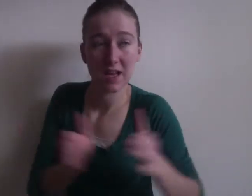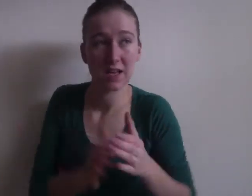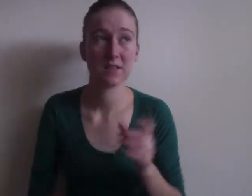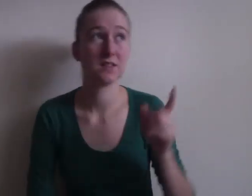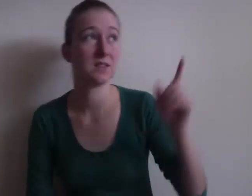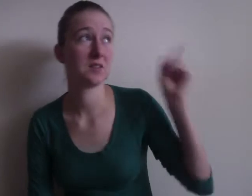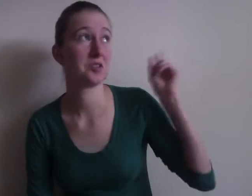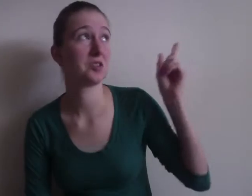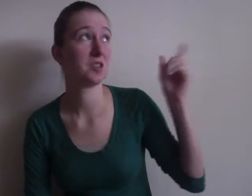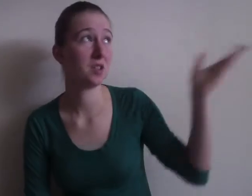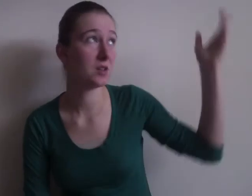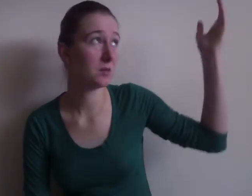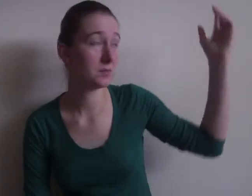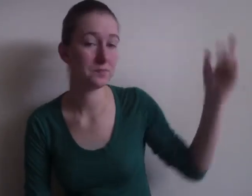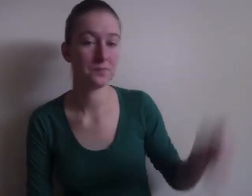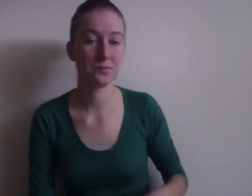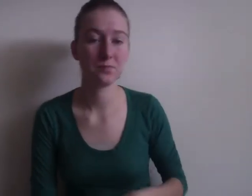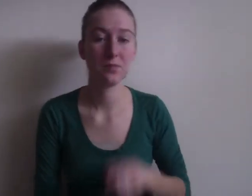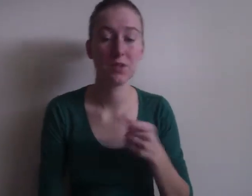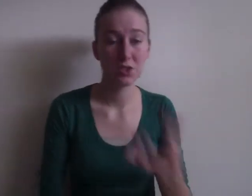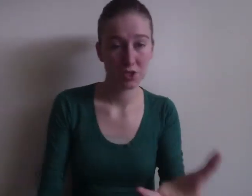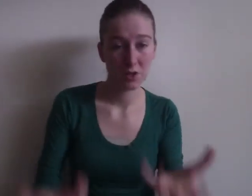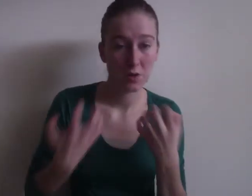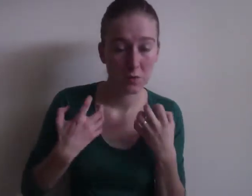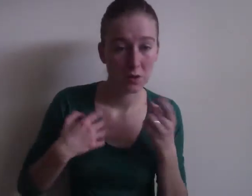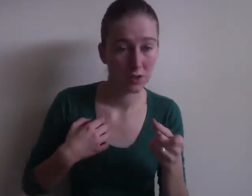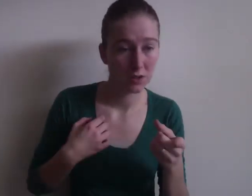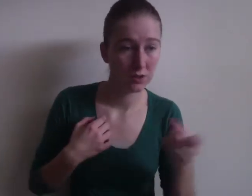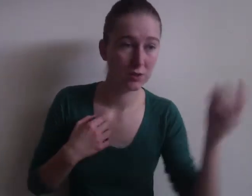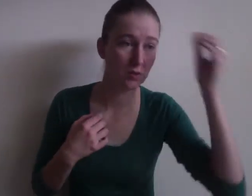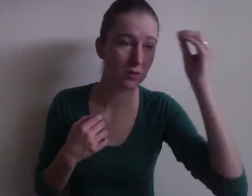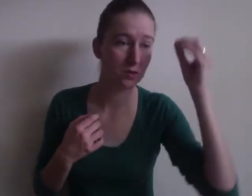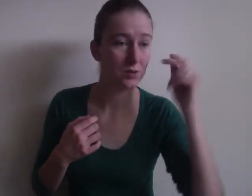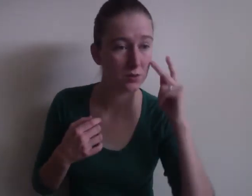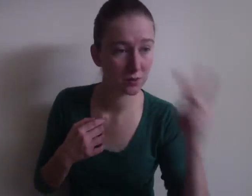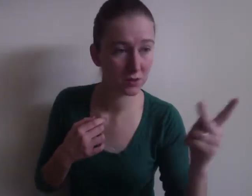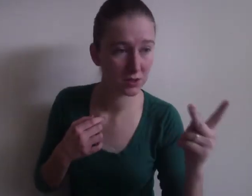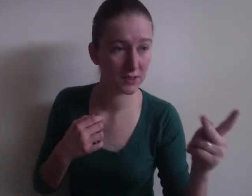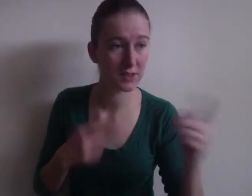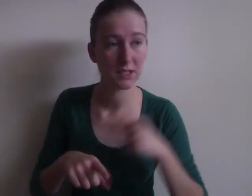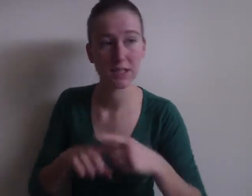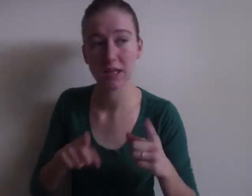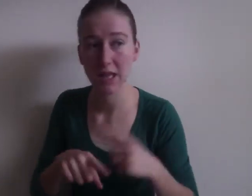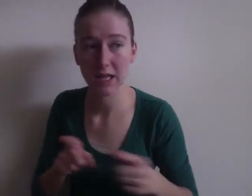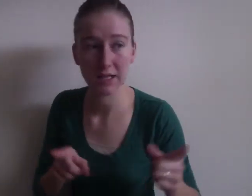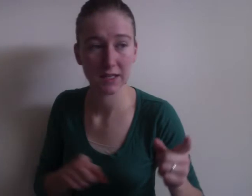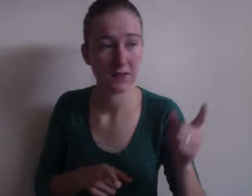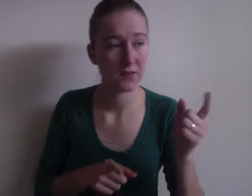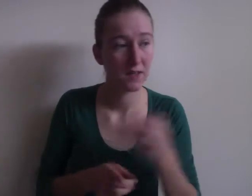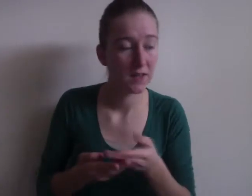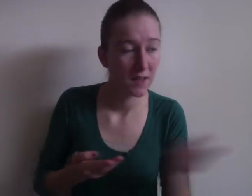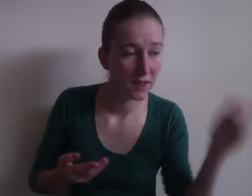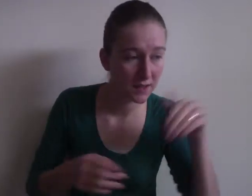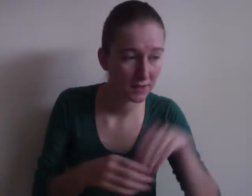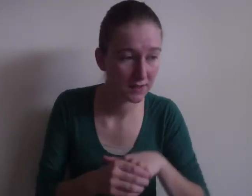especially the small things in nature. And it's kind of like thinking about the movie Honey, I Shrunk the Kids.